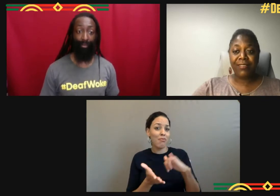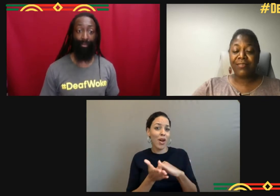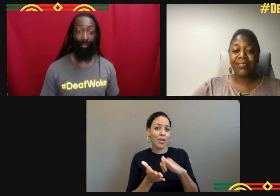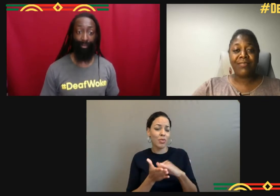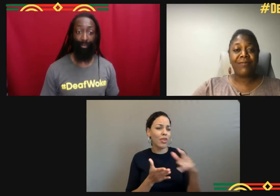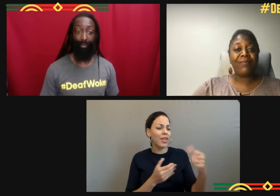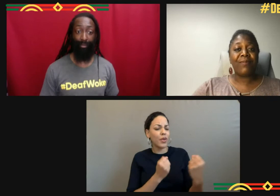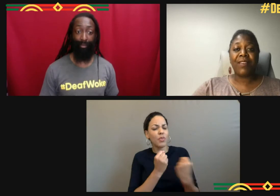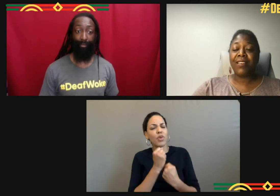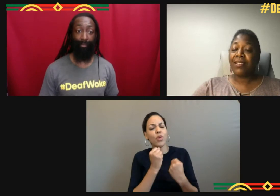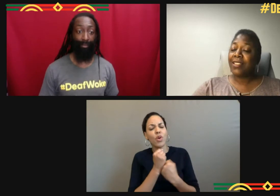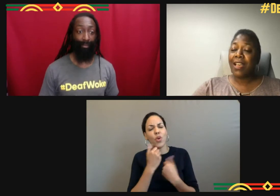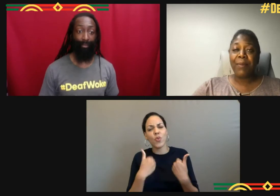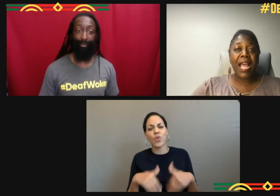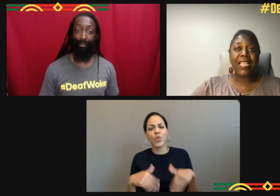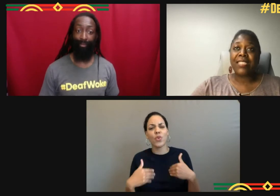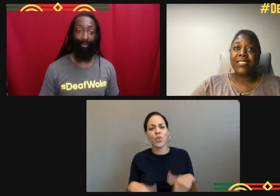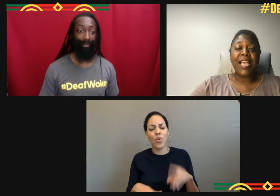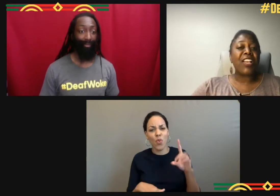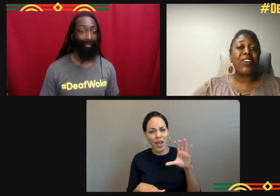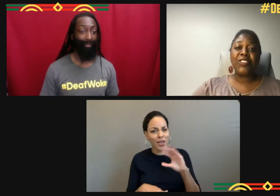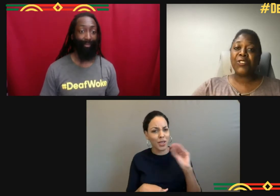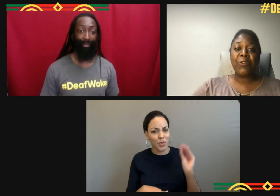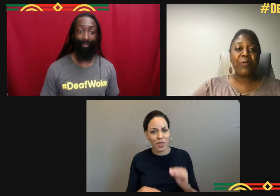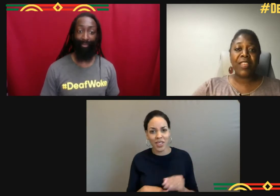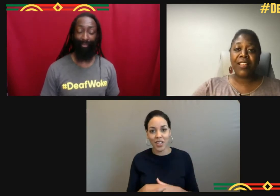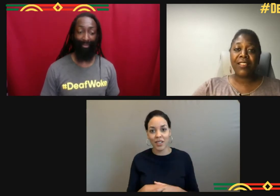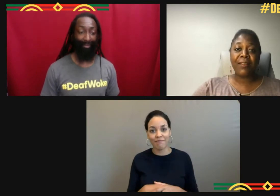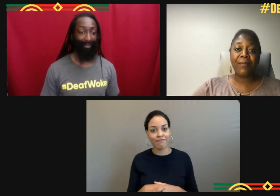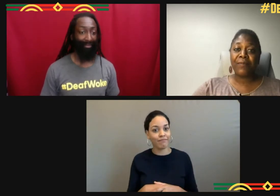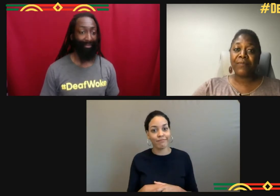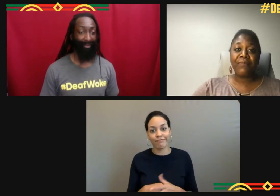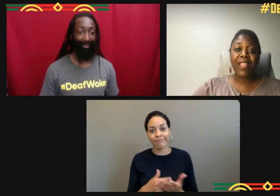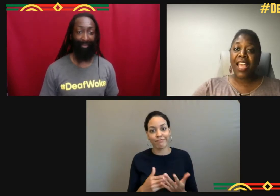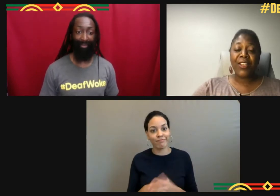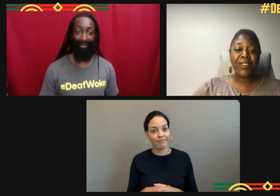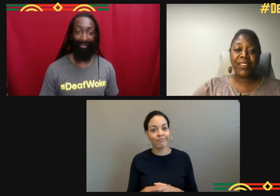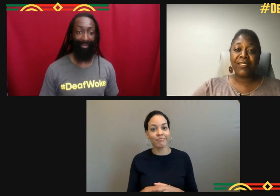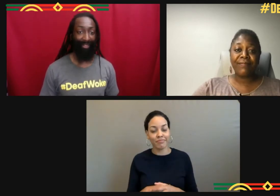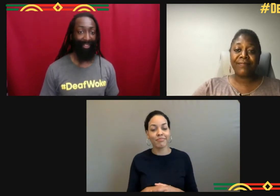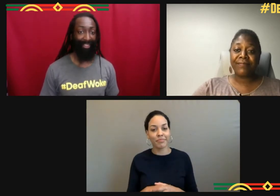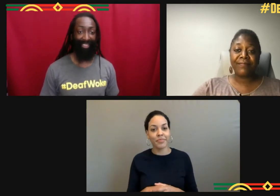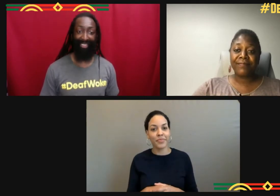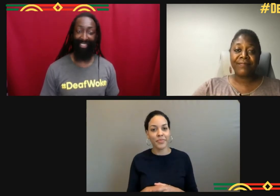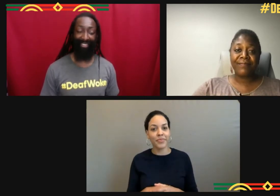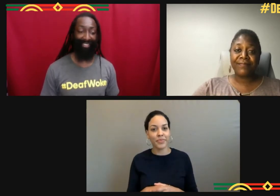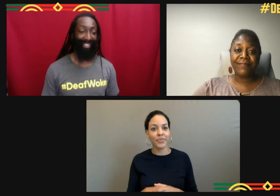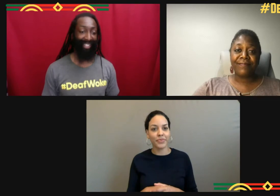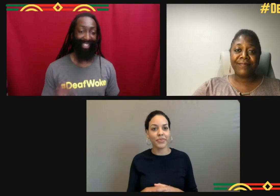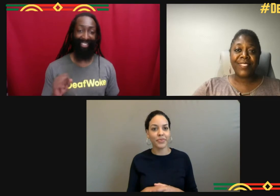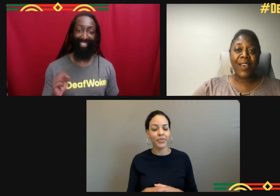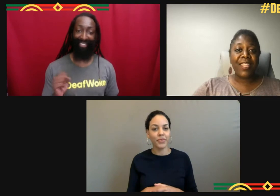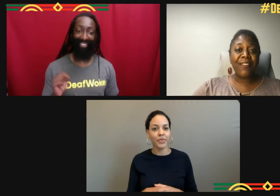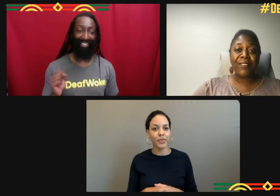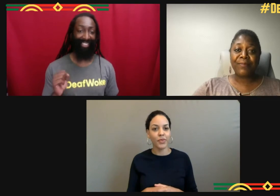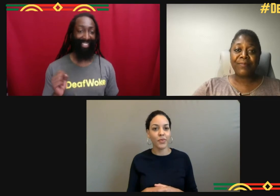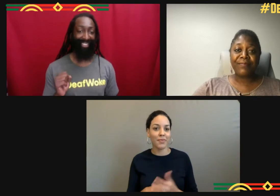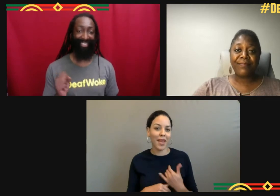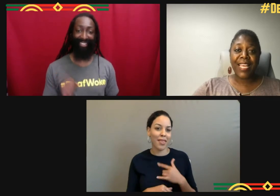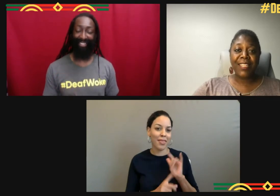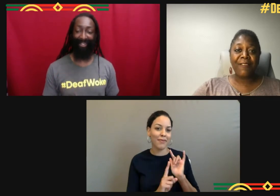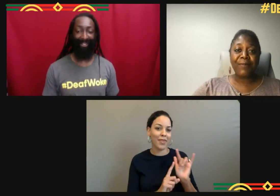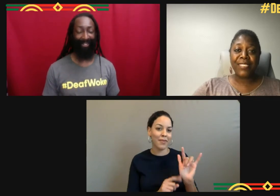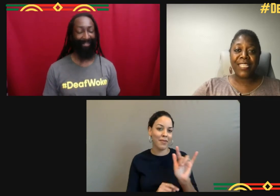100%. I mean, I couldn't do it without them. I couldn't. So I love